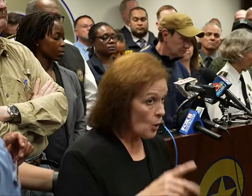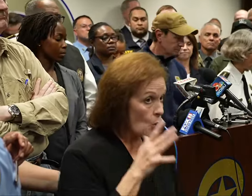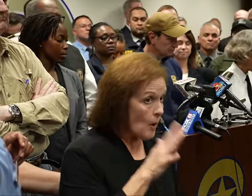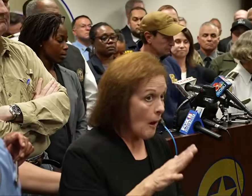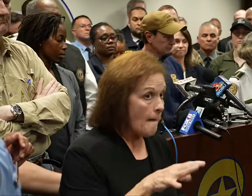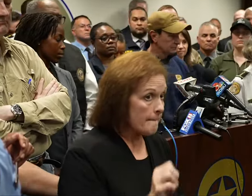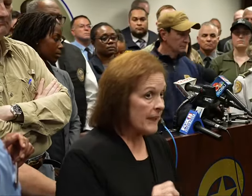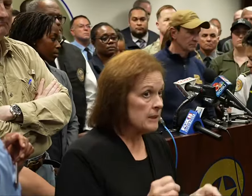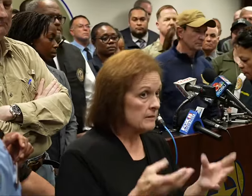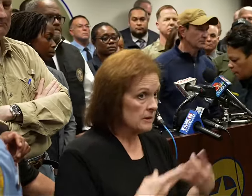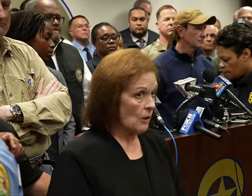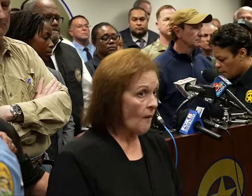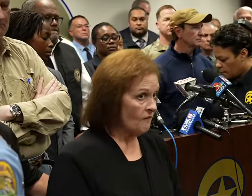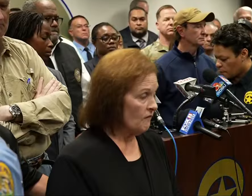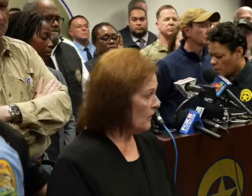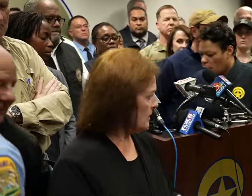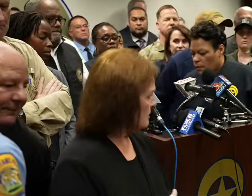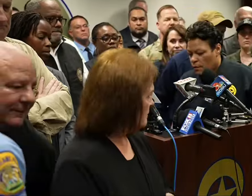Governor.